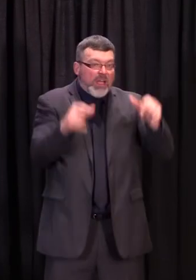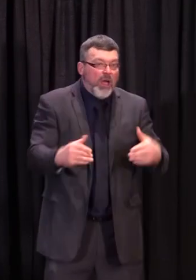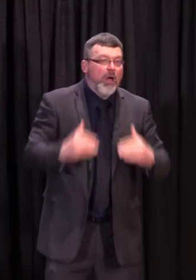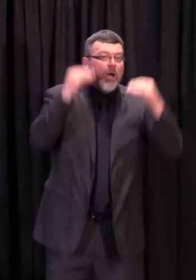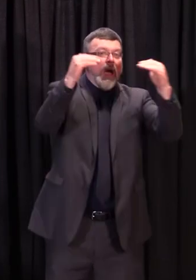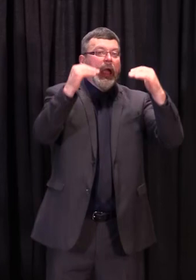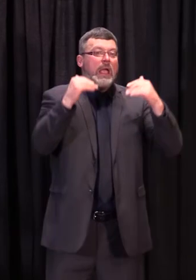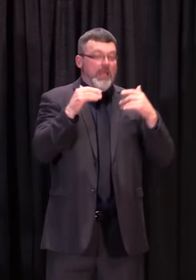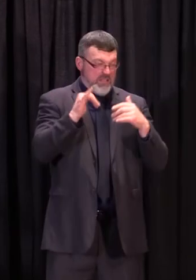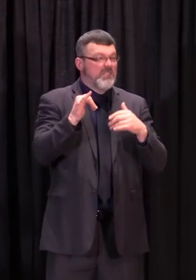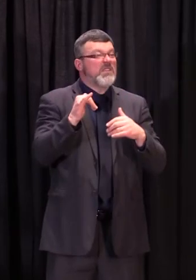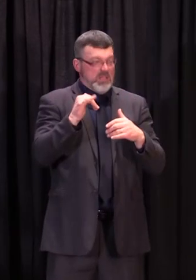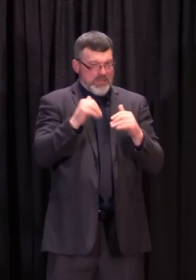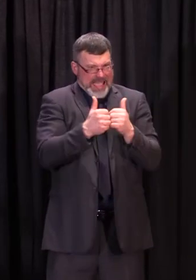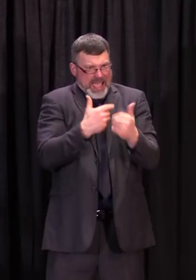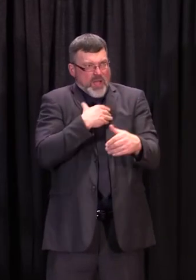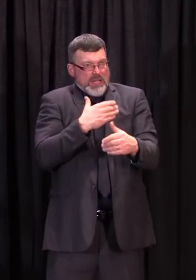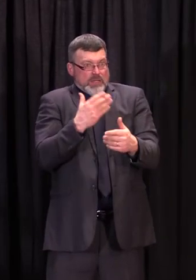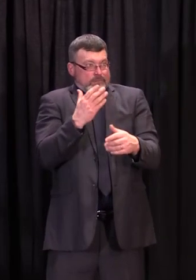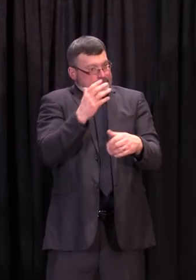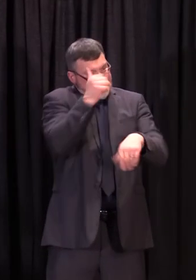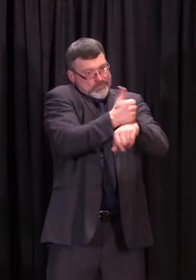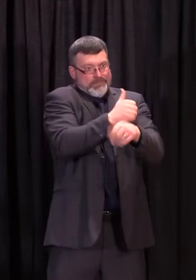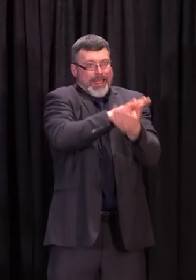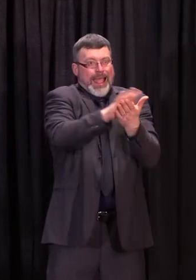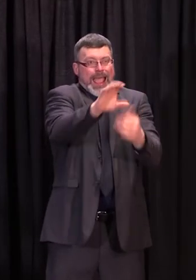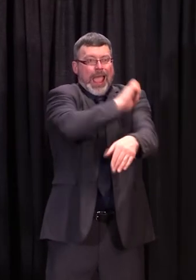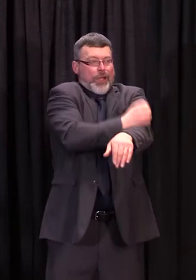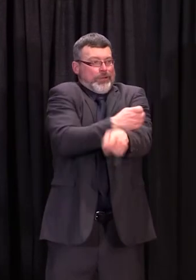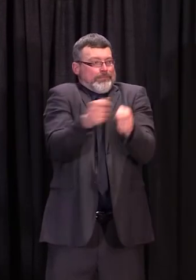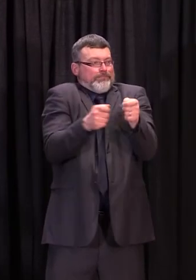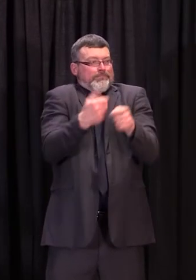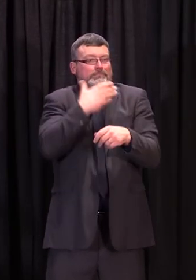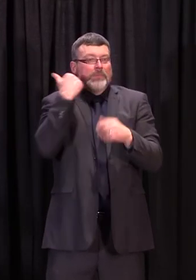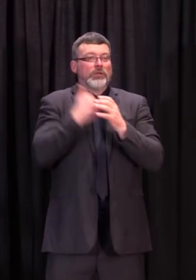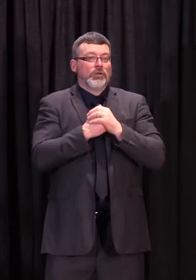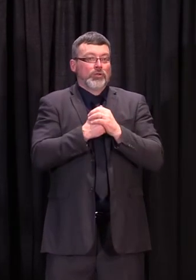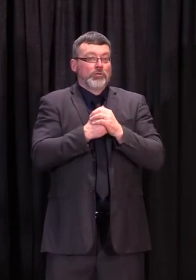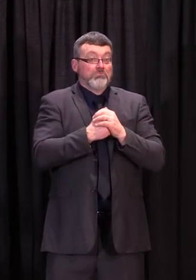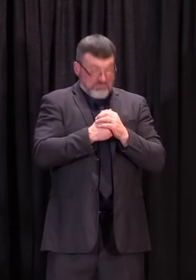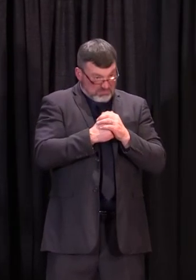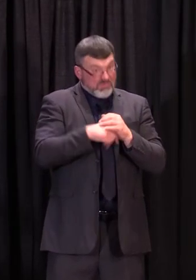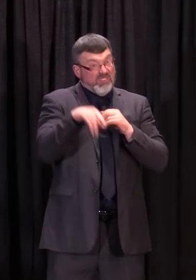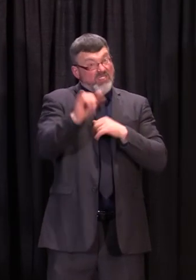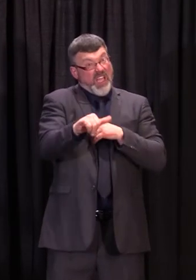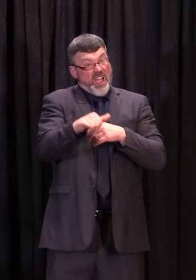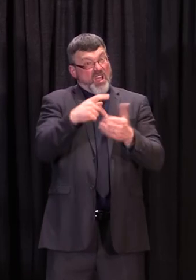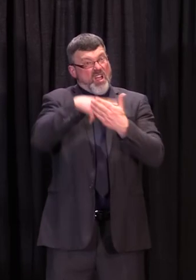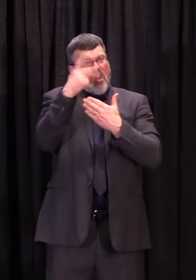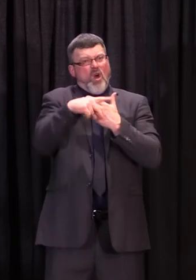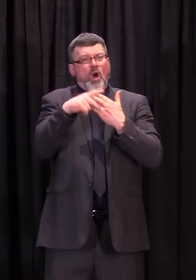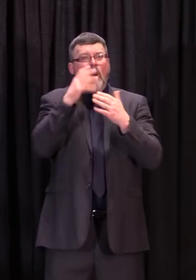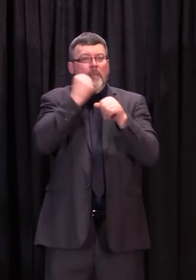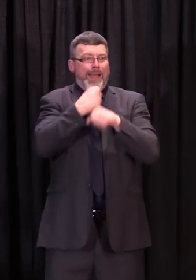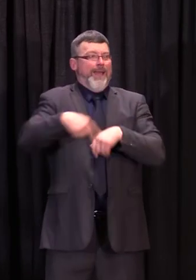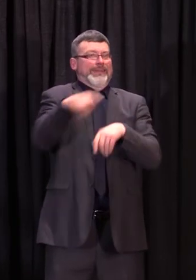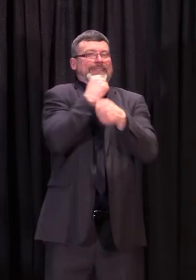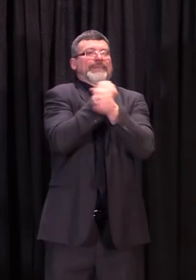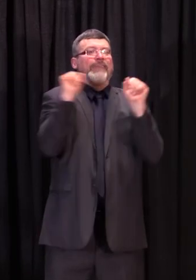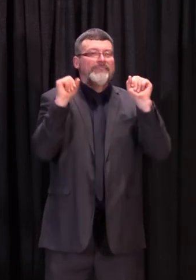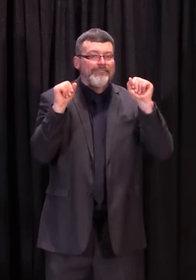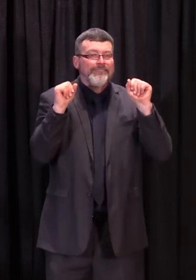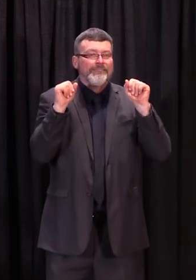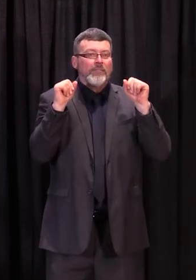These initiatives will make us safer and move us closer to our climate goals in a way that diversifies the green